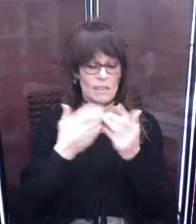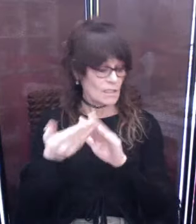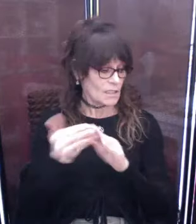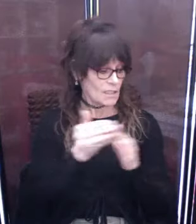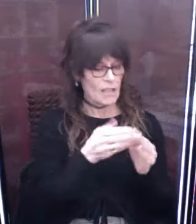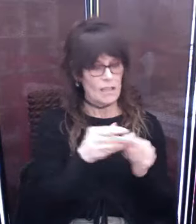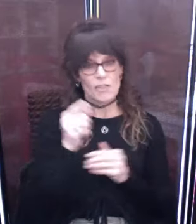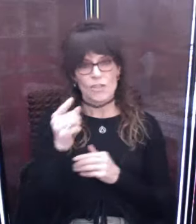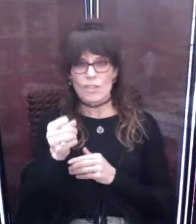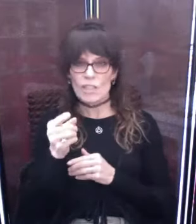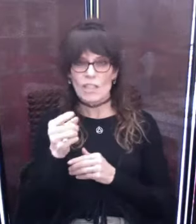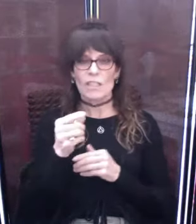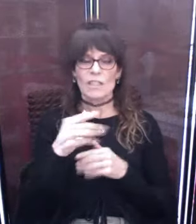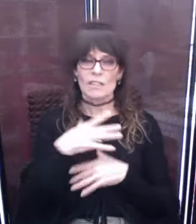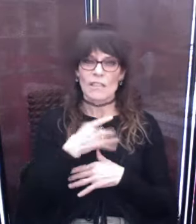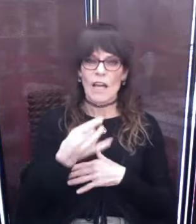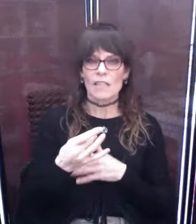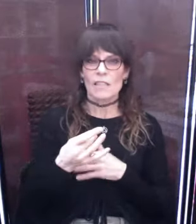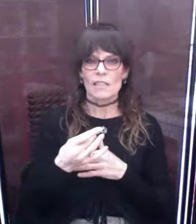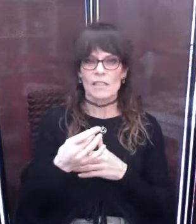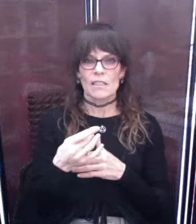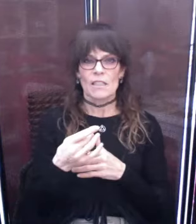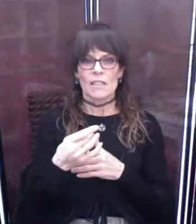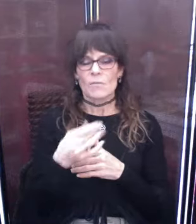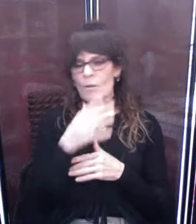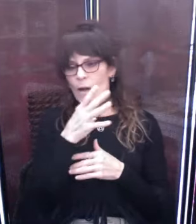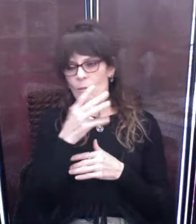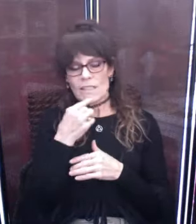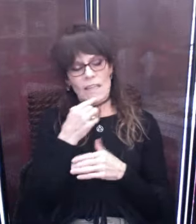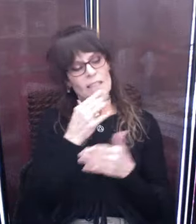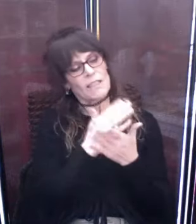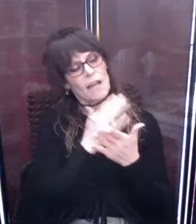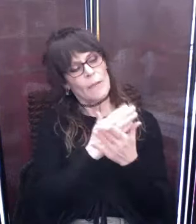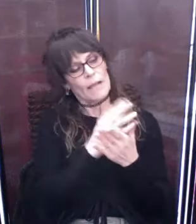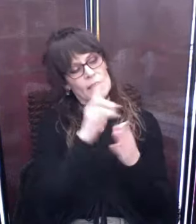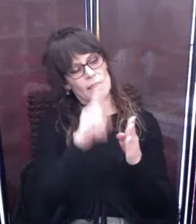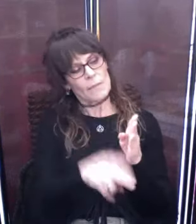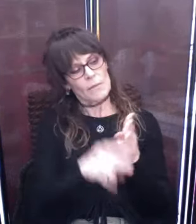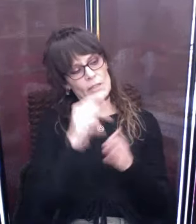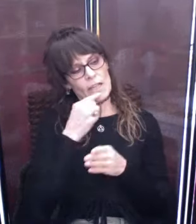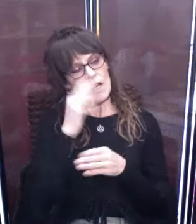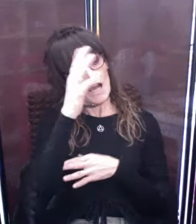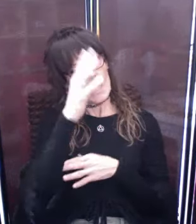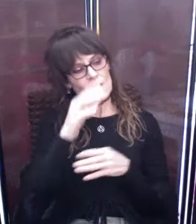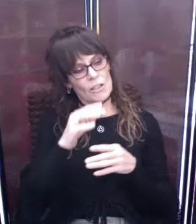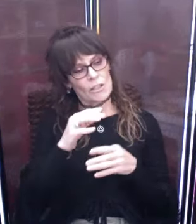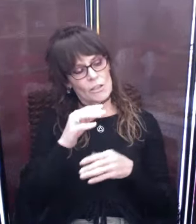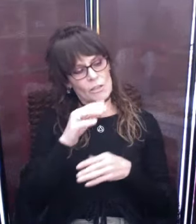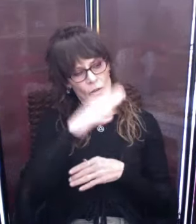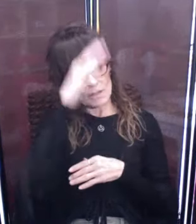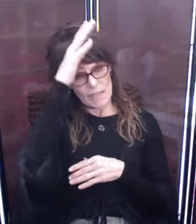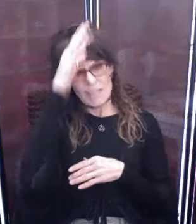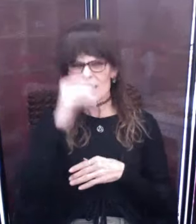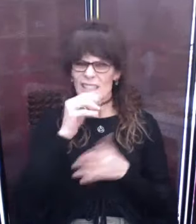go to visit my mom, she'd always say, hey, you know, have you stopped by the cemetery to say hi to your dad? And even though that didn't really mean all that much to me to go and